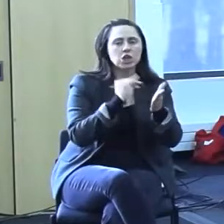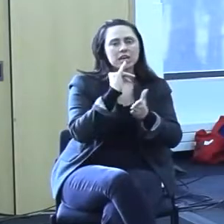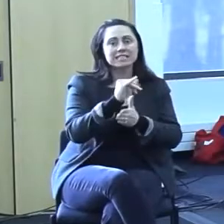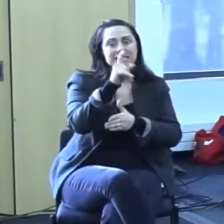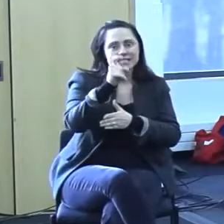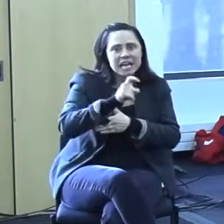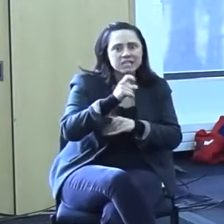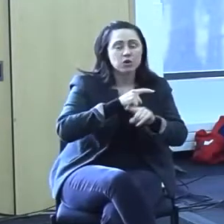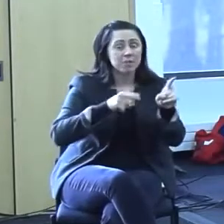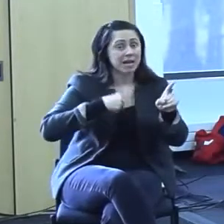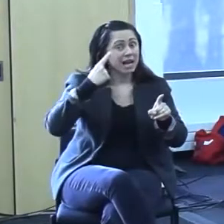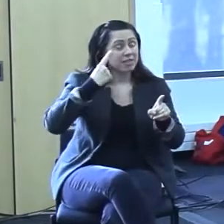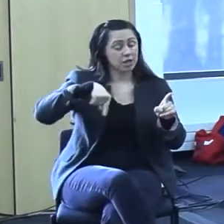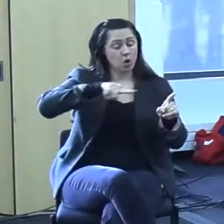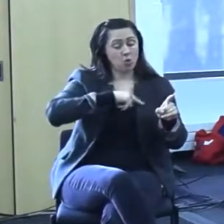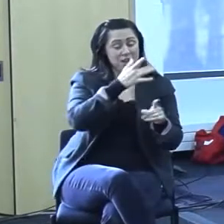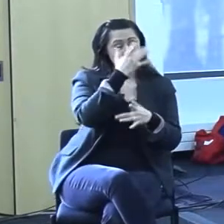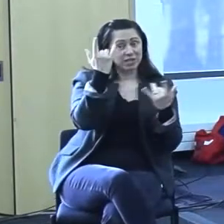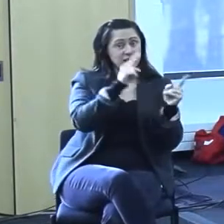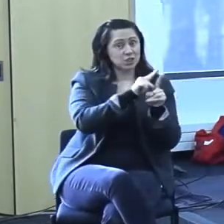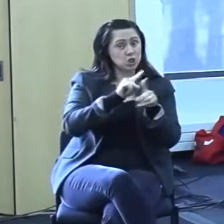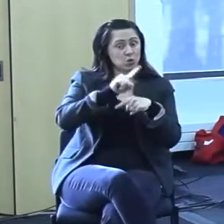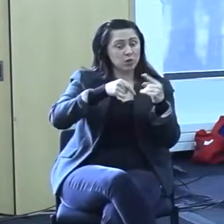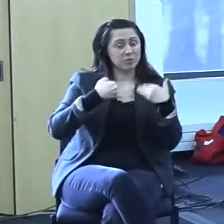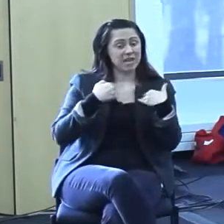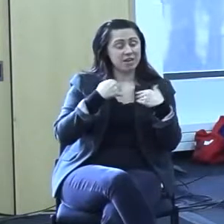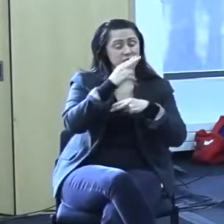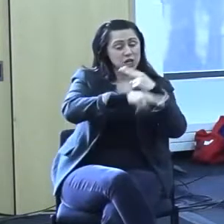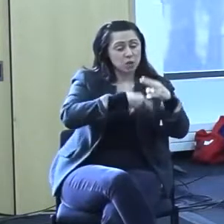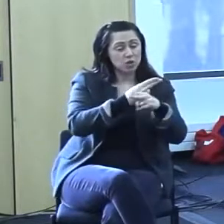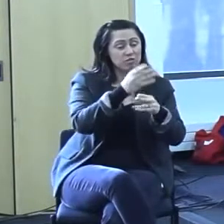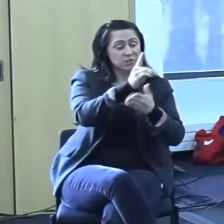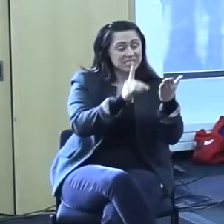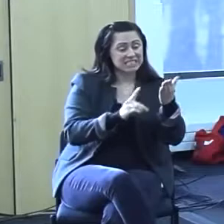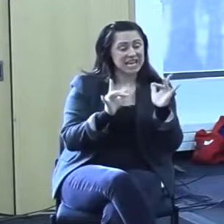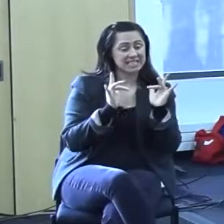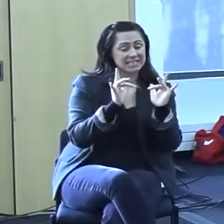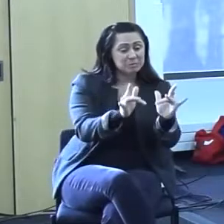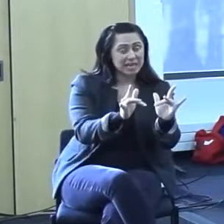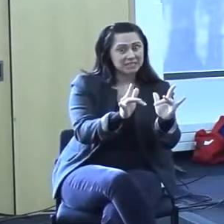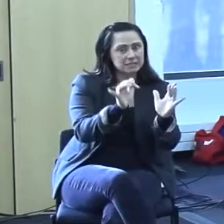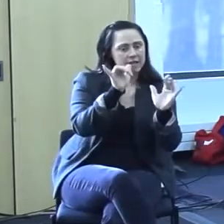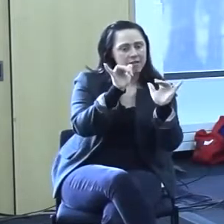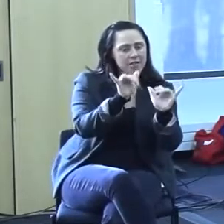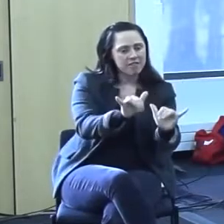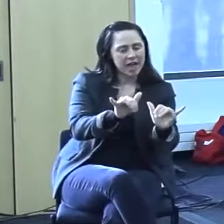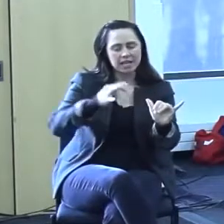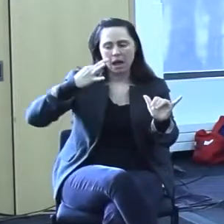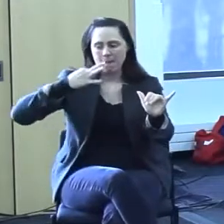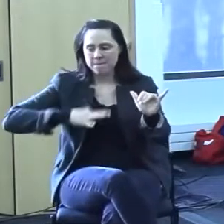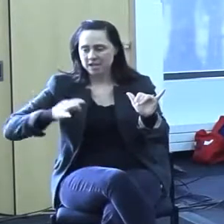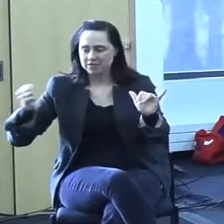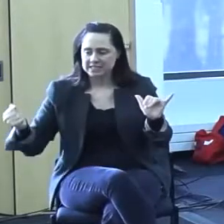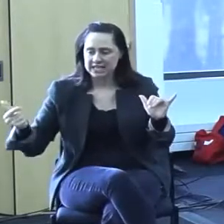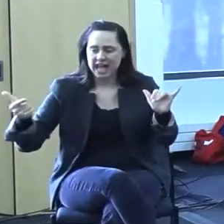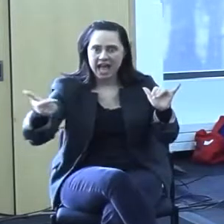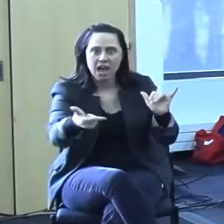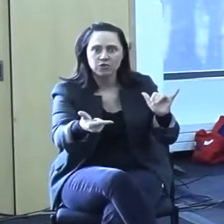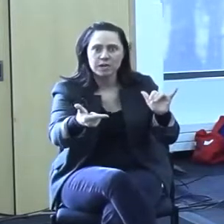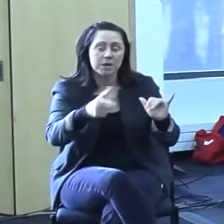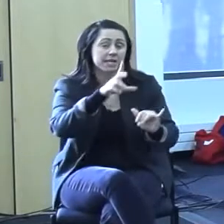necessary. But I think we forget too that when we have universally designed spaces, it actually benefits